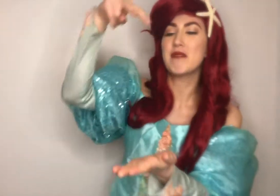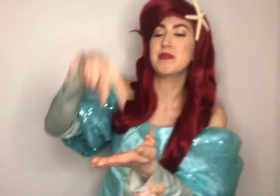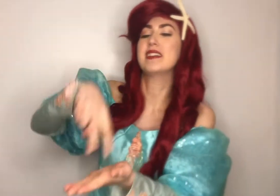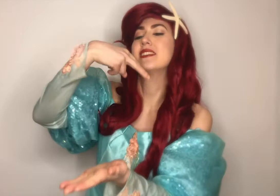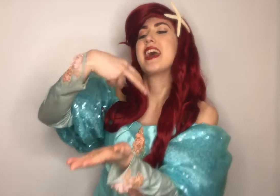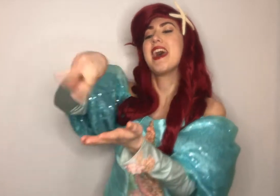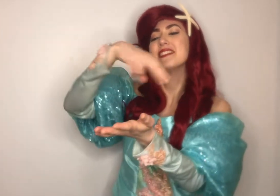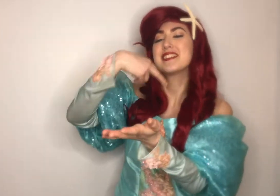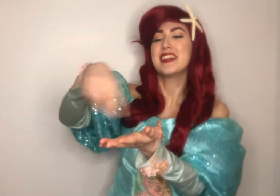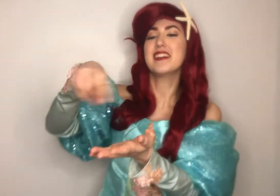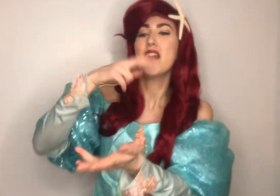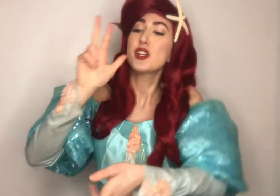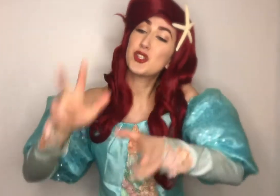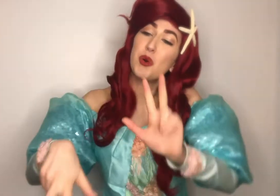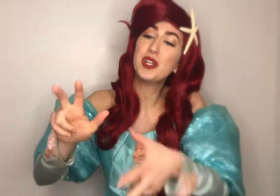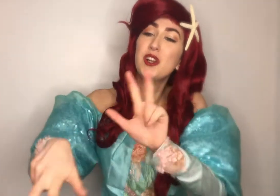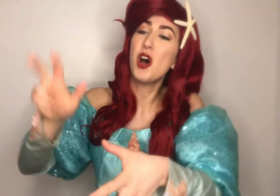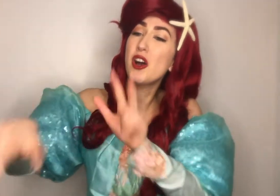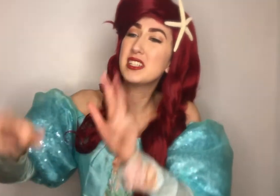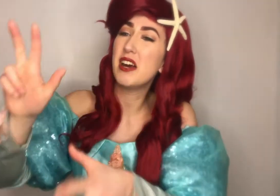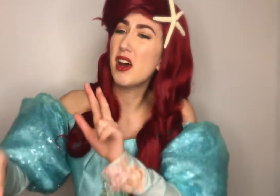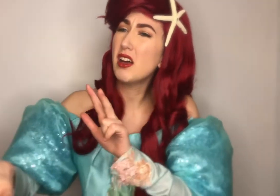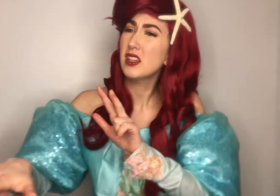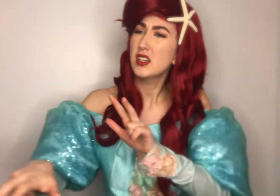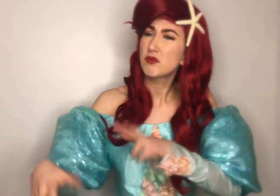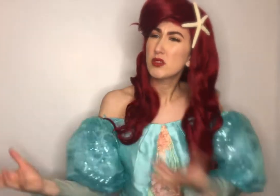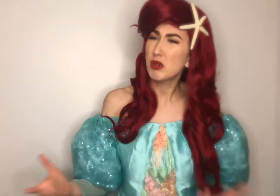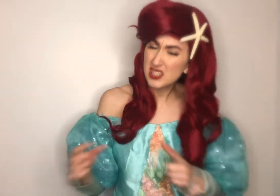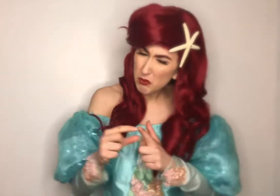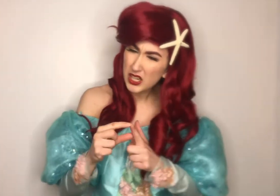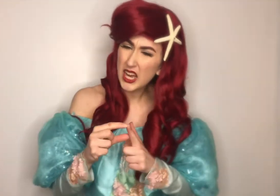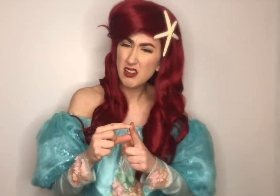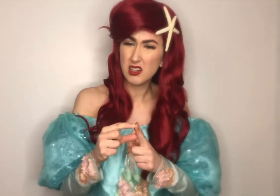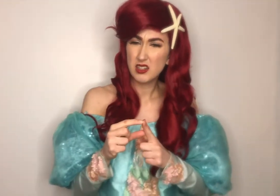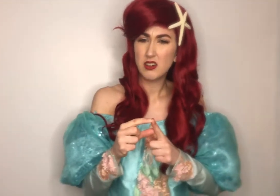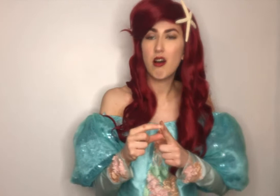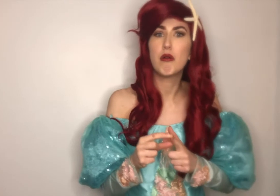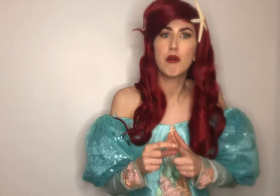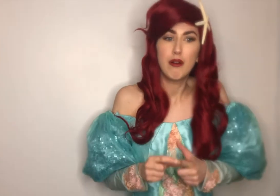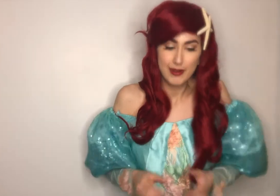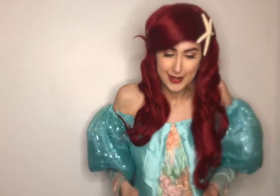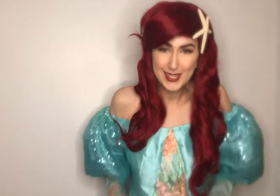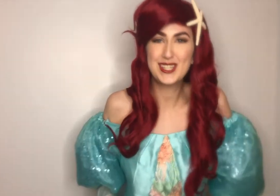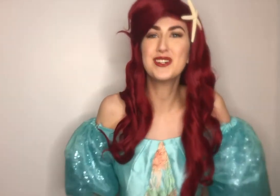jumping, dancing, strolling along down a, what's that word again? Oh,